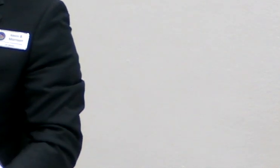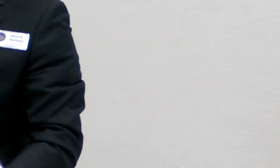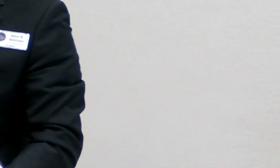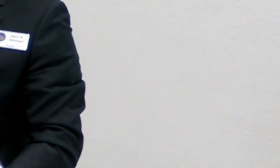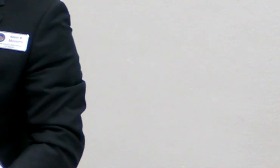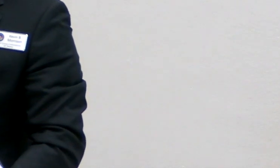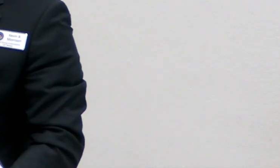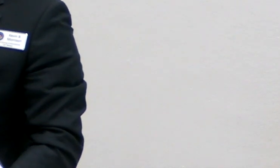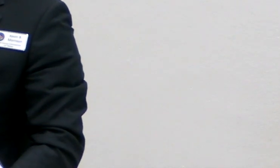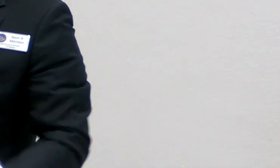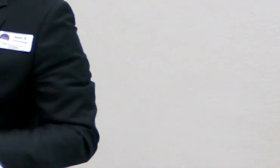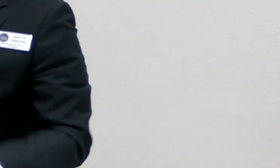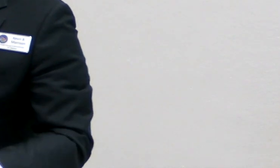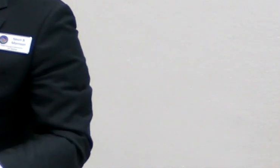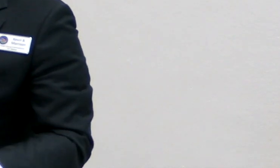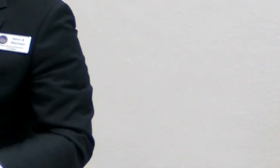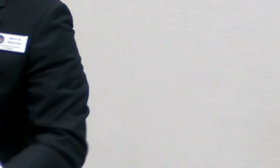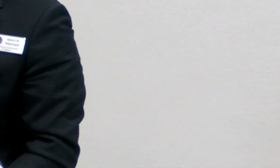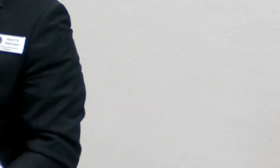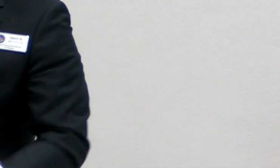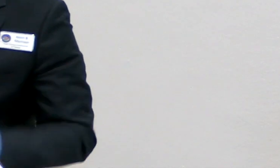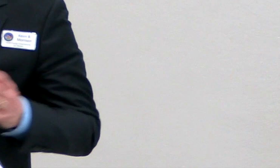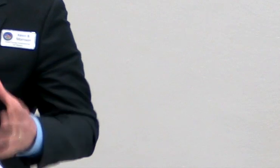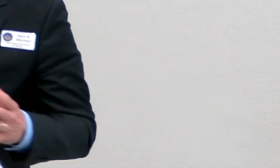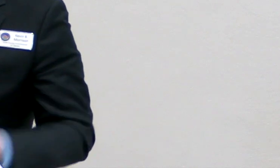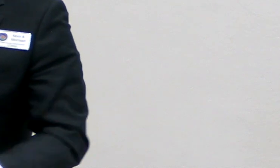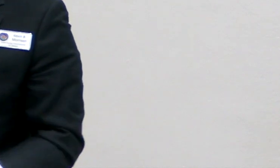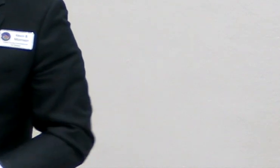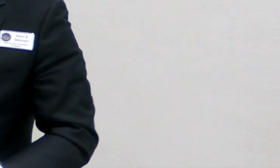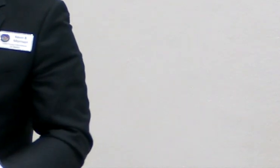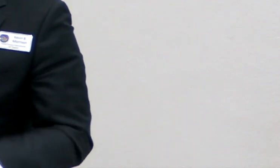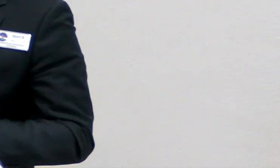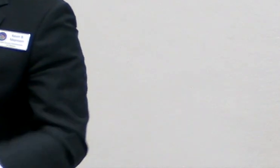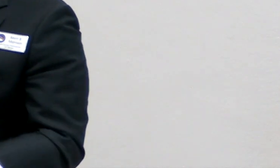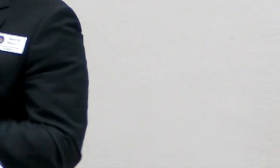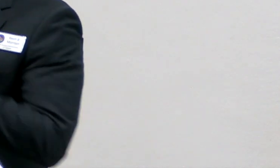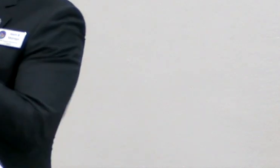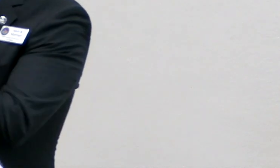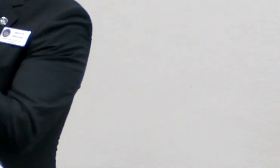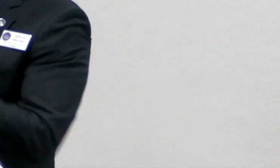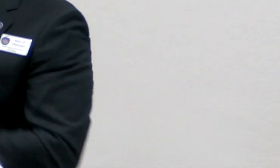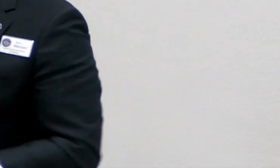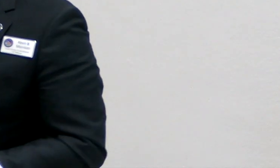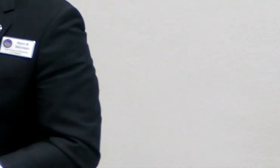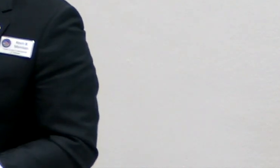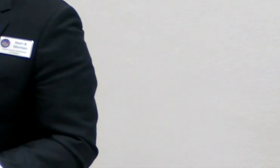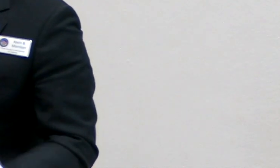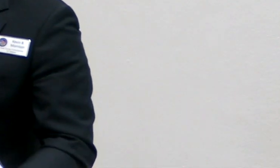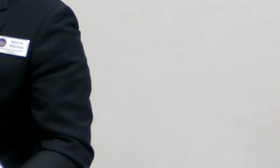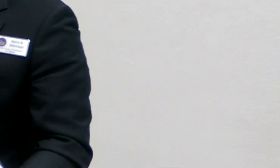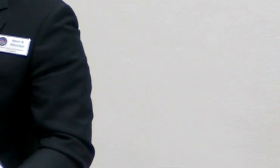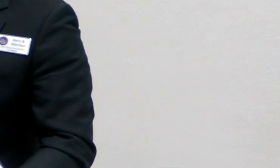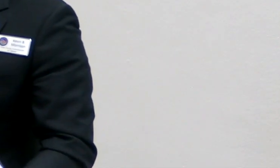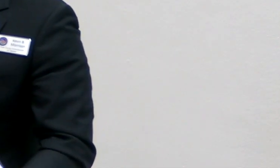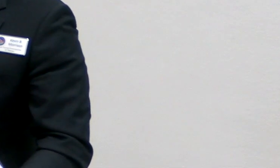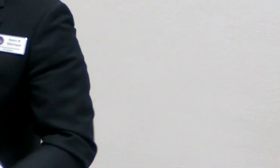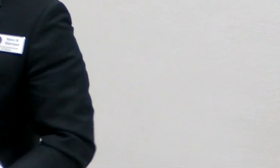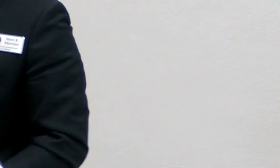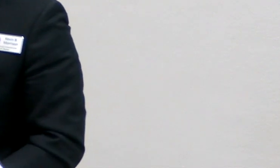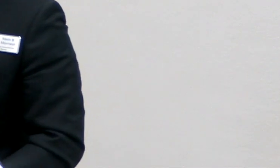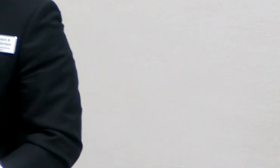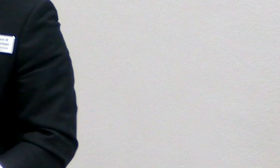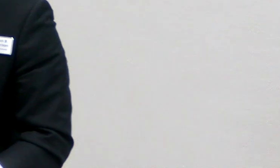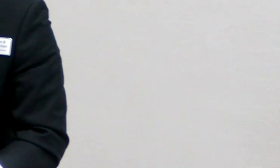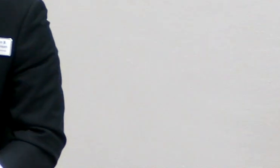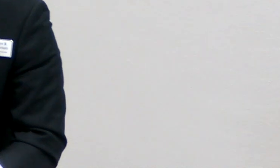me directly. So without further ado, let's get the day rolling. And next up is Todd Thielman, the Chief of